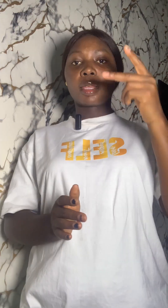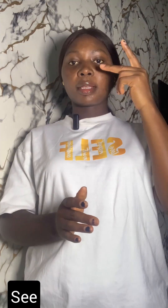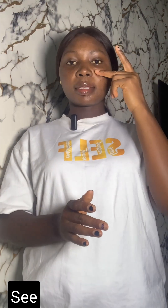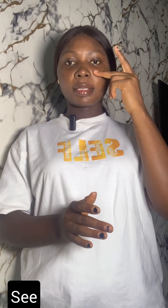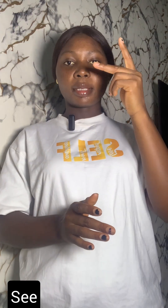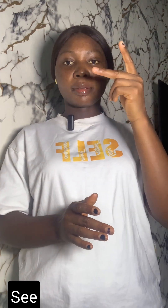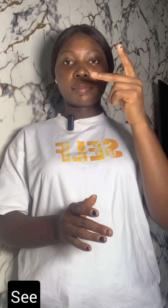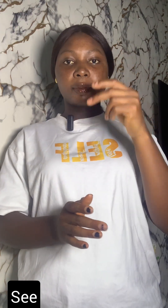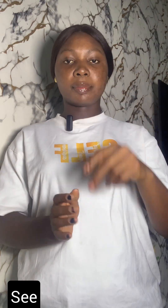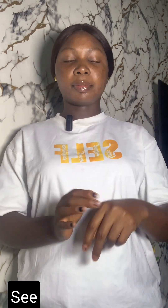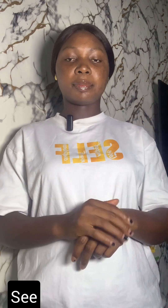C,